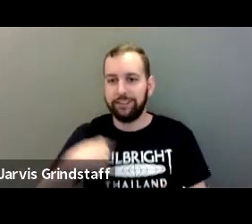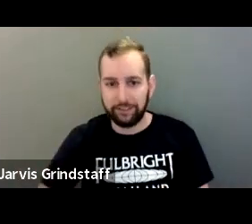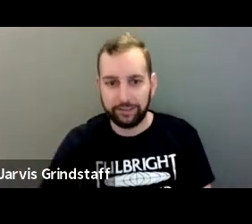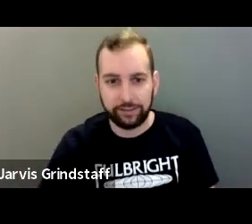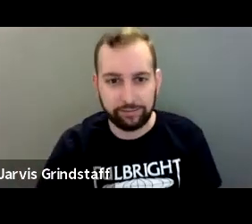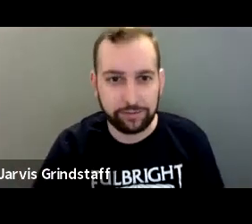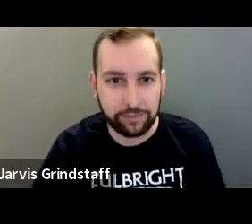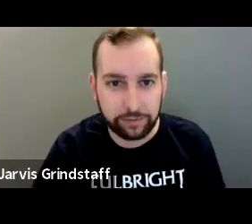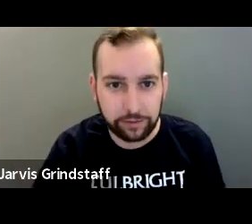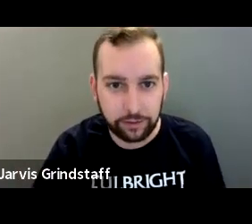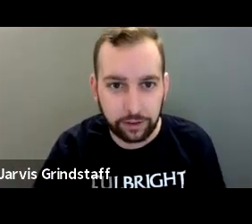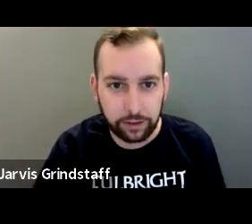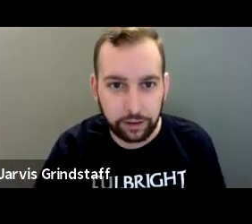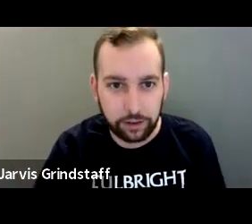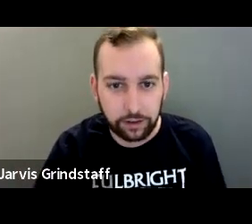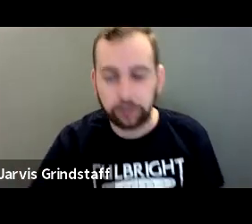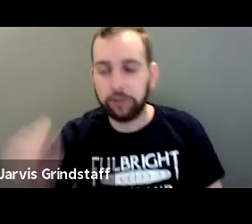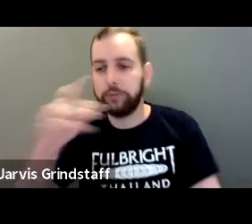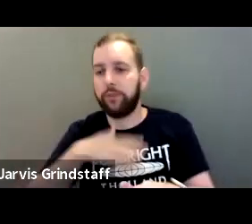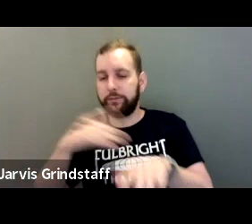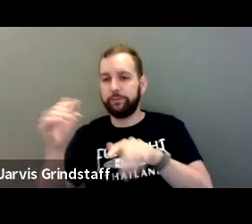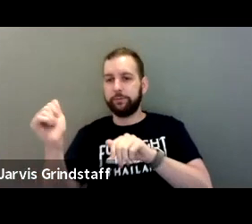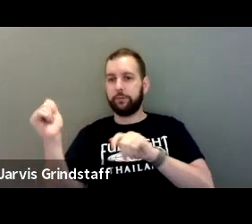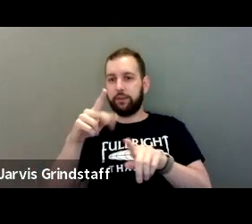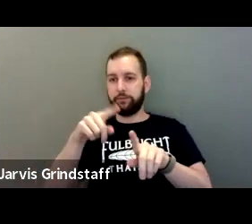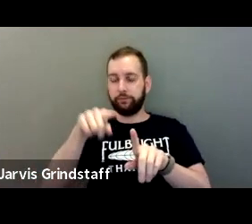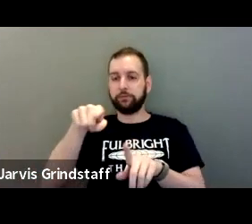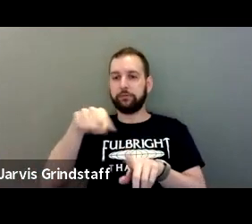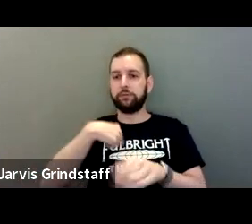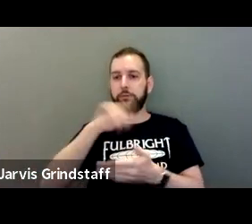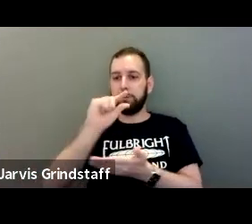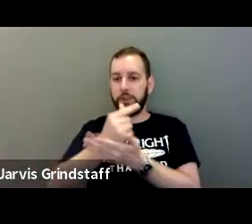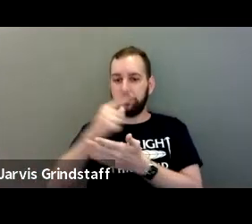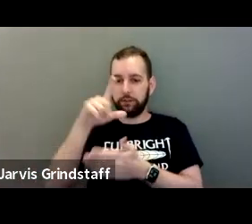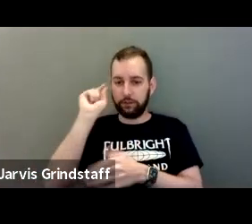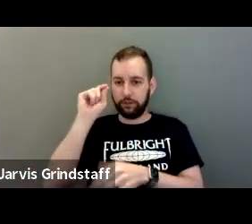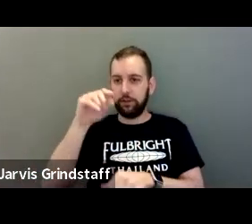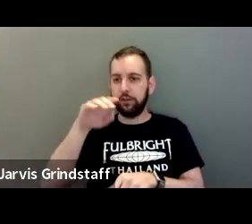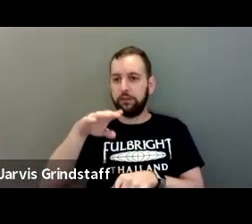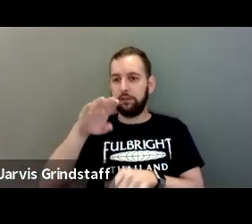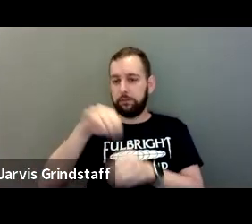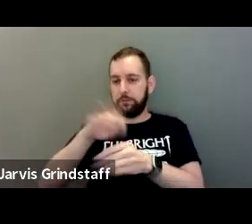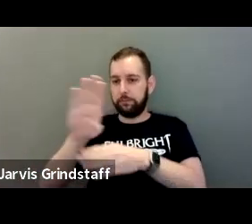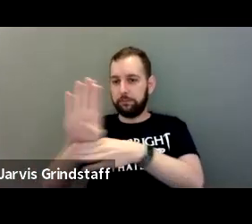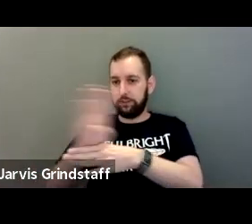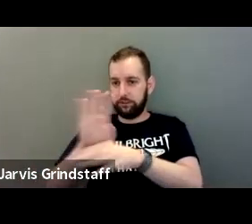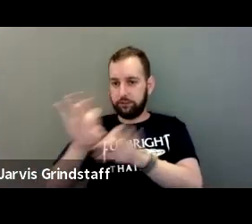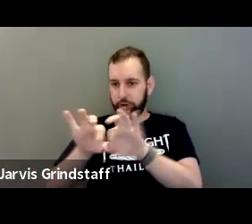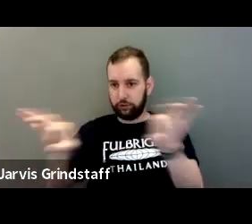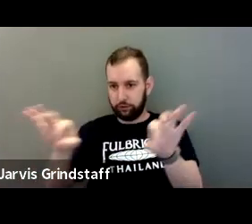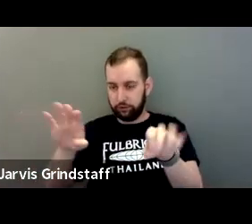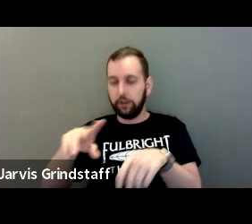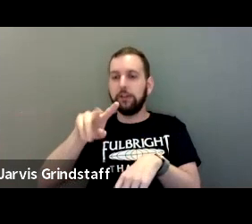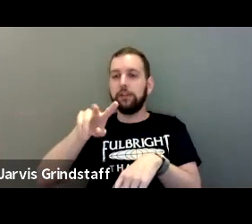Okay, super. That's better. I wanted to make sure everyone could see me. And now I can see myself. Okay. So I graduated from